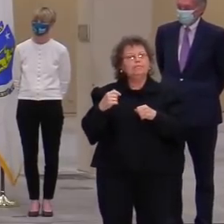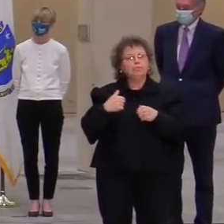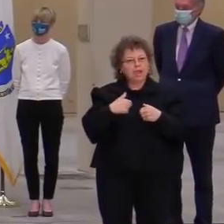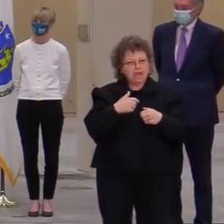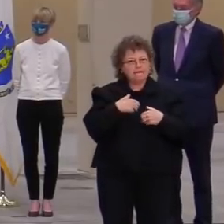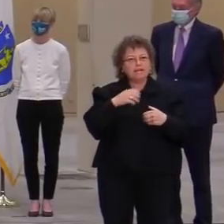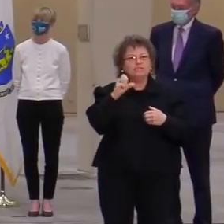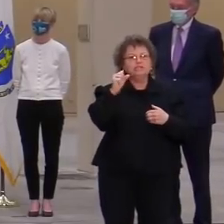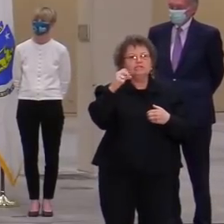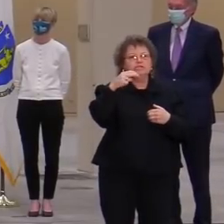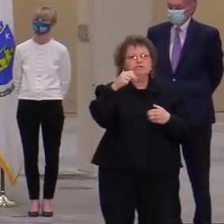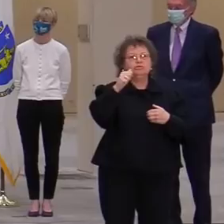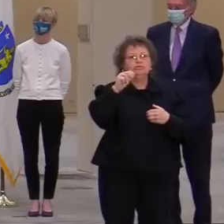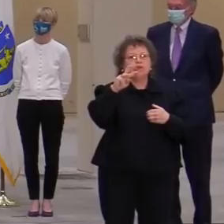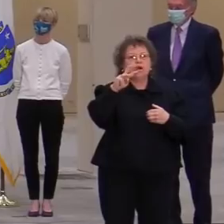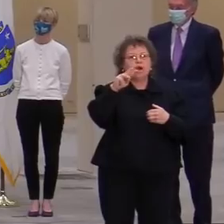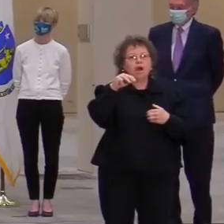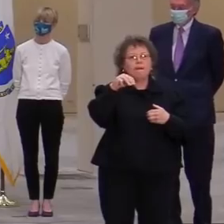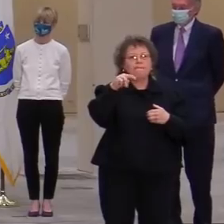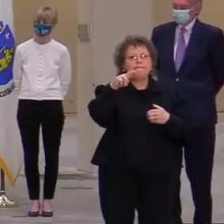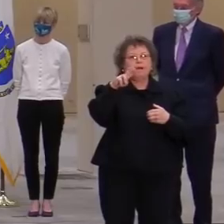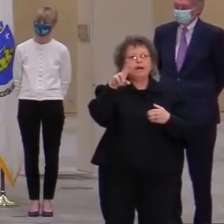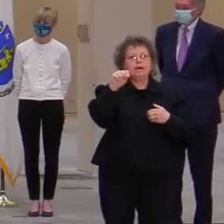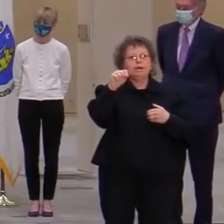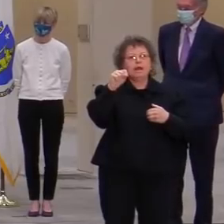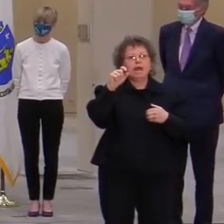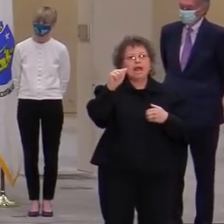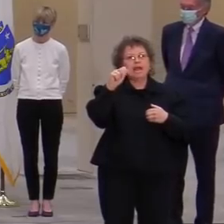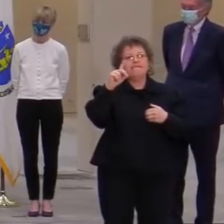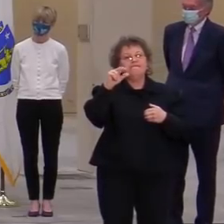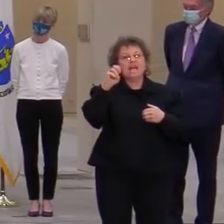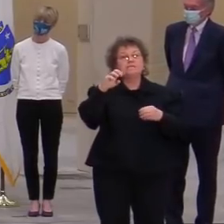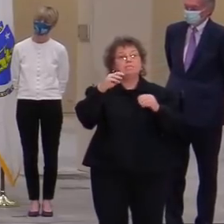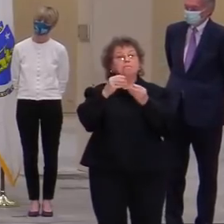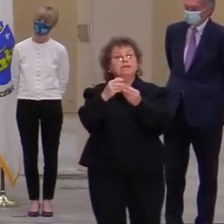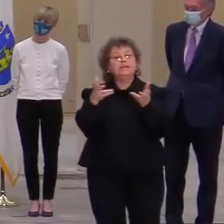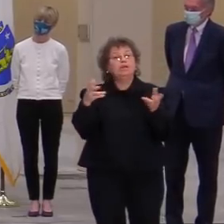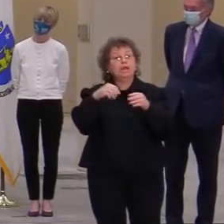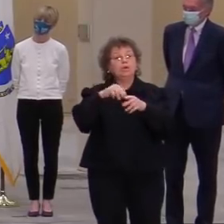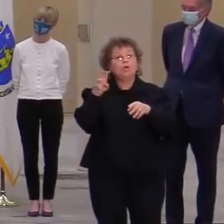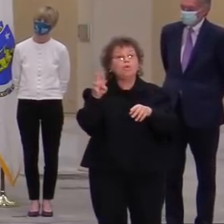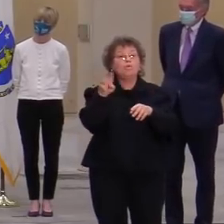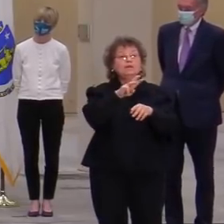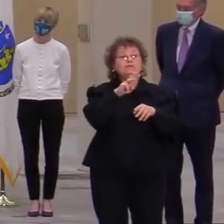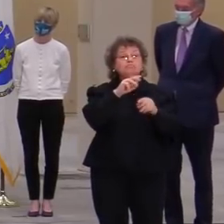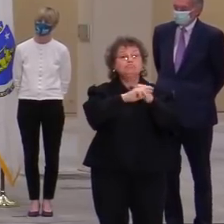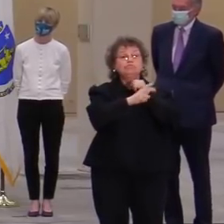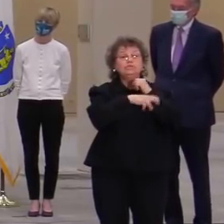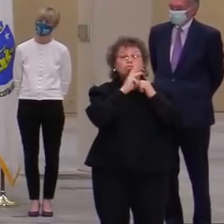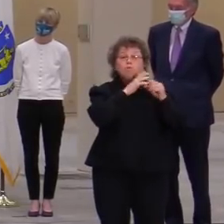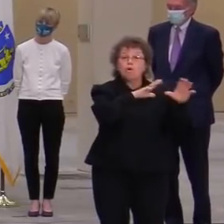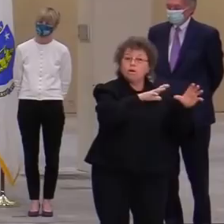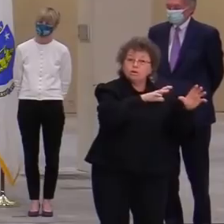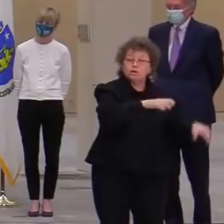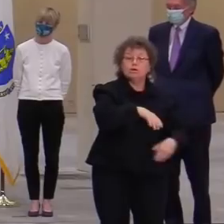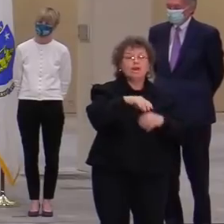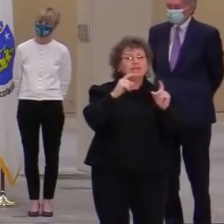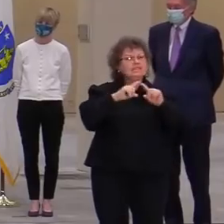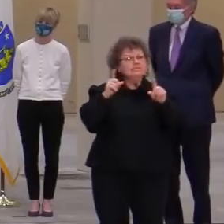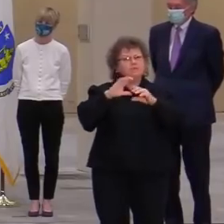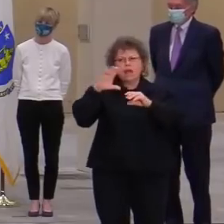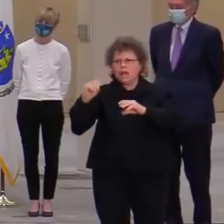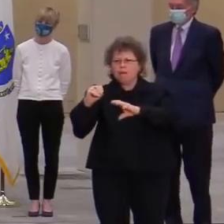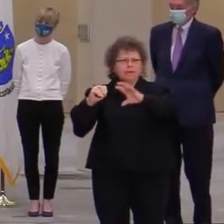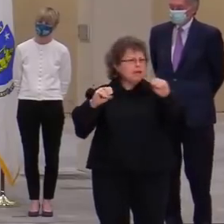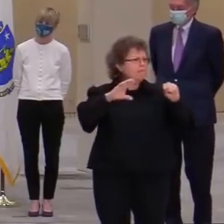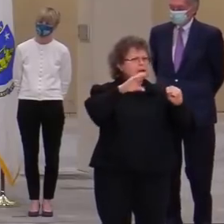Shawmut Advanced Materials down in West Bridgewater, in my district, but in Massachusetts. We have companies all over the